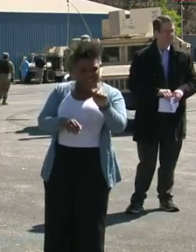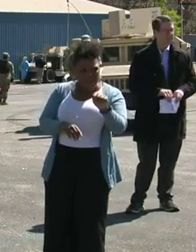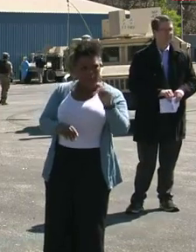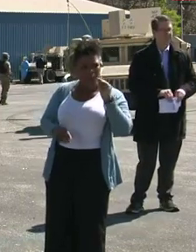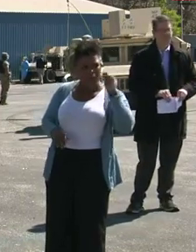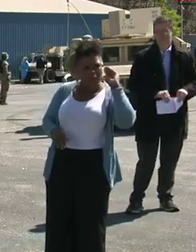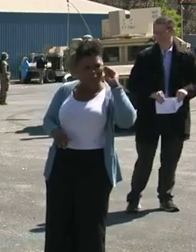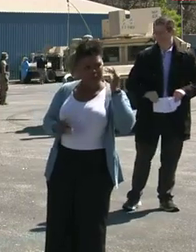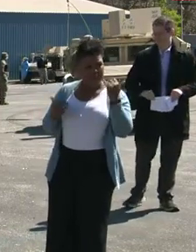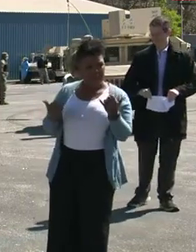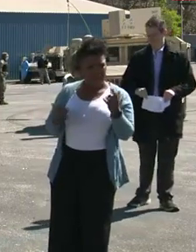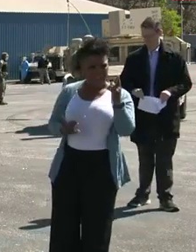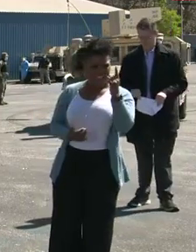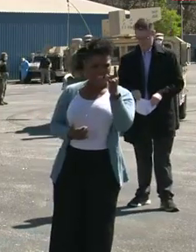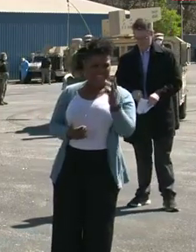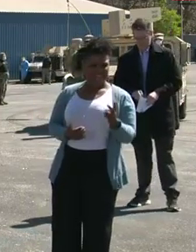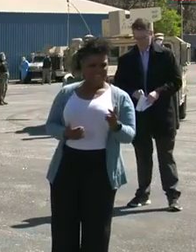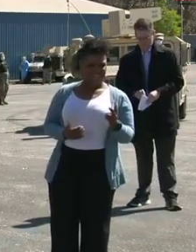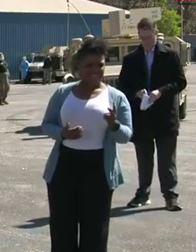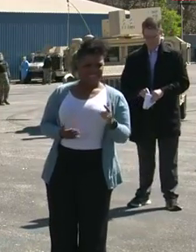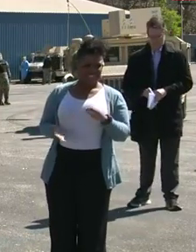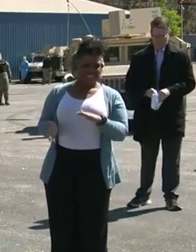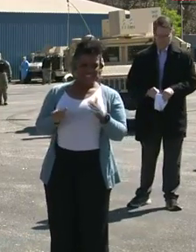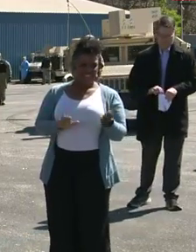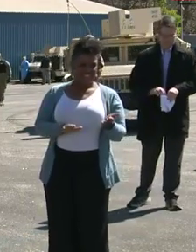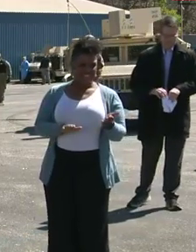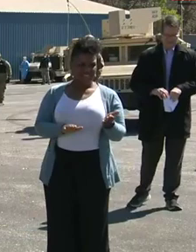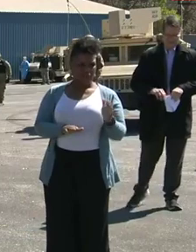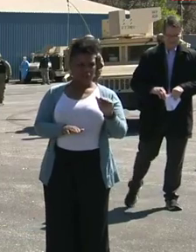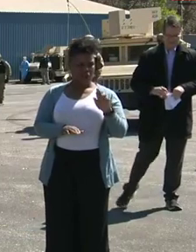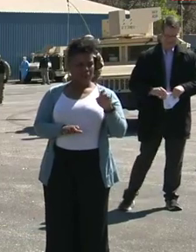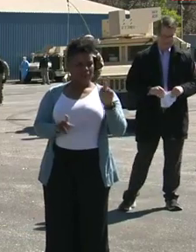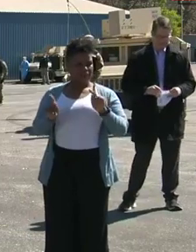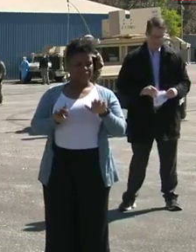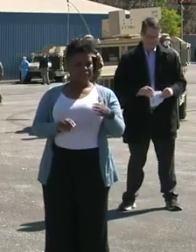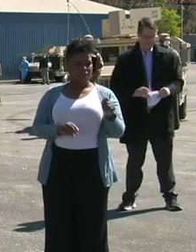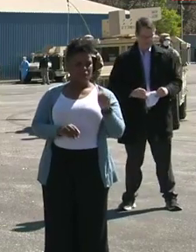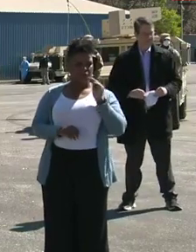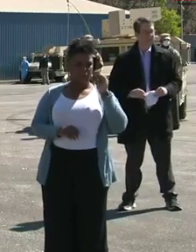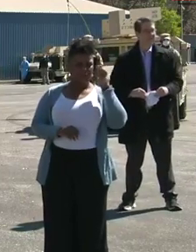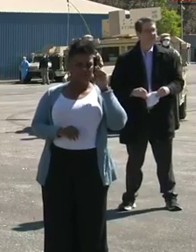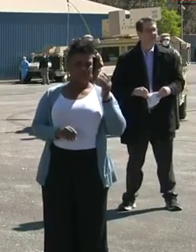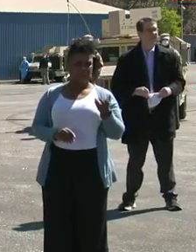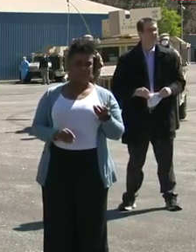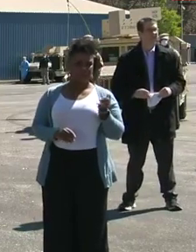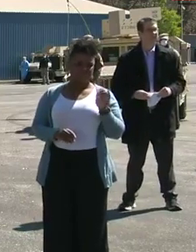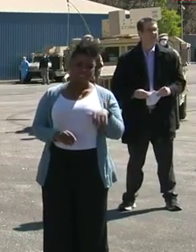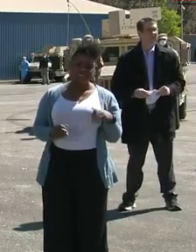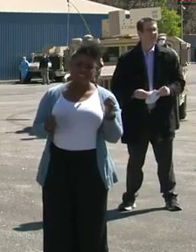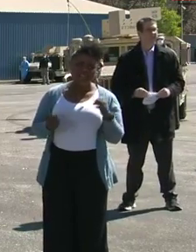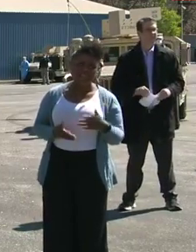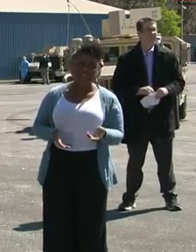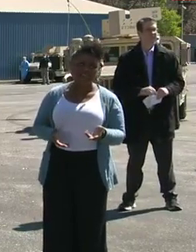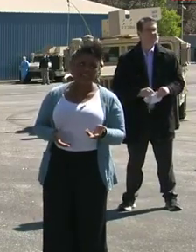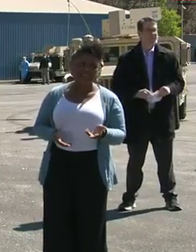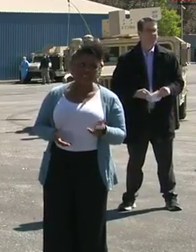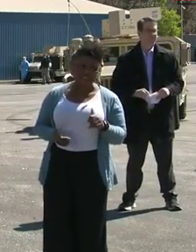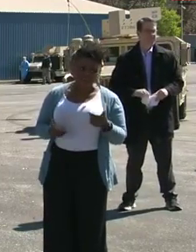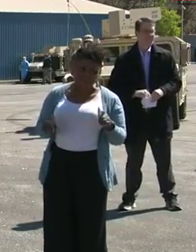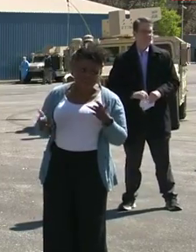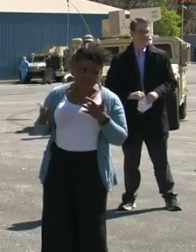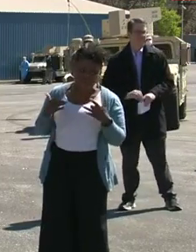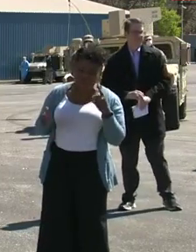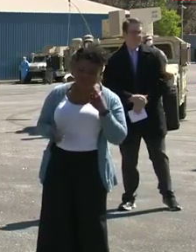deaths. That seems kind of scary to those of us sitting out here. Is that a big concern for you? And do you see, and I'm